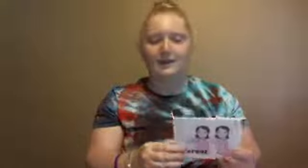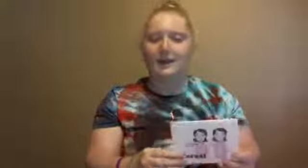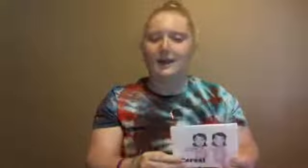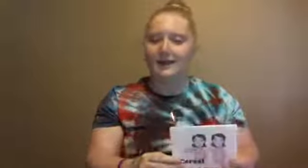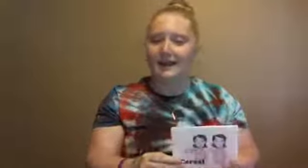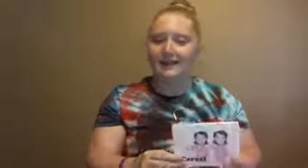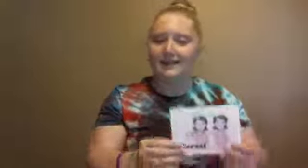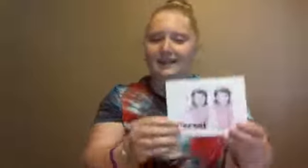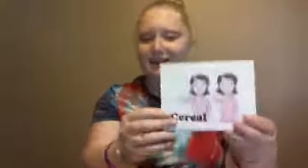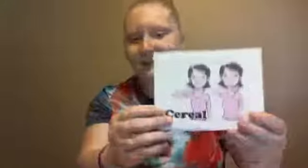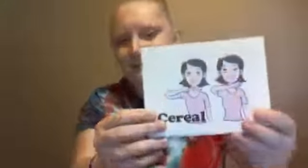And that is cereal.